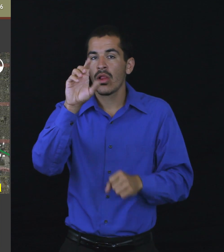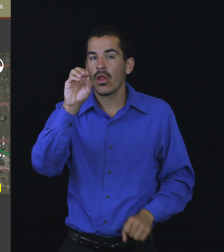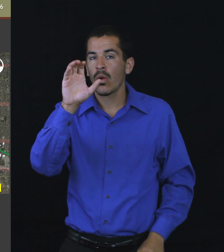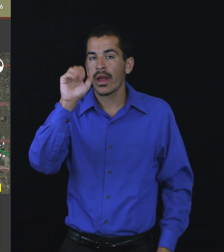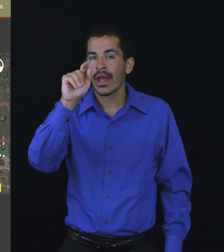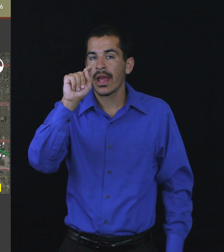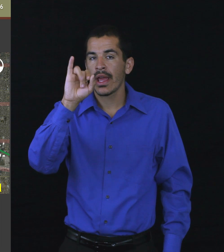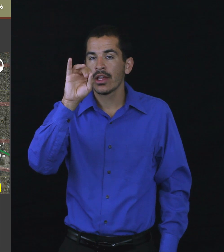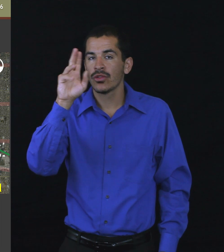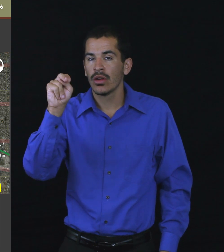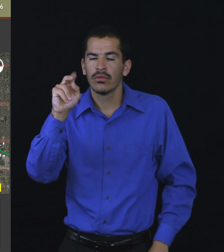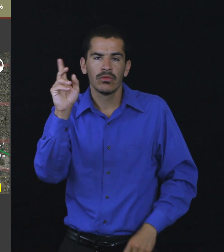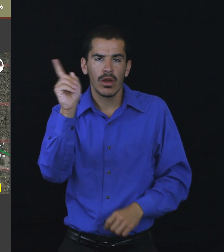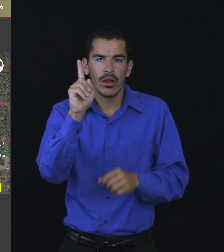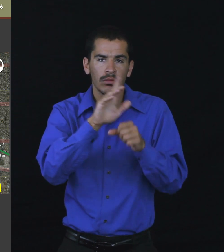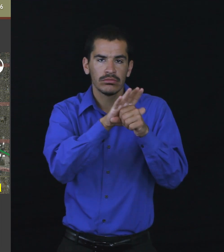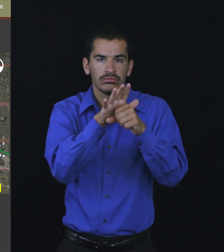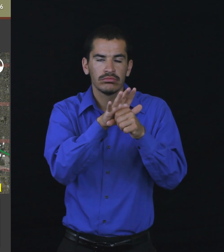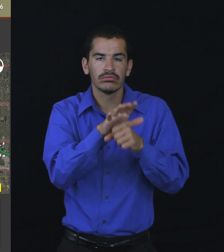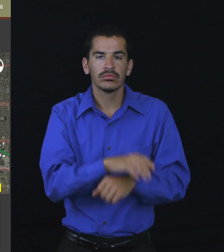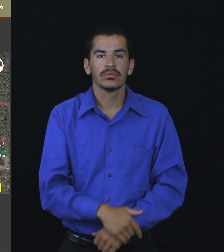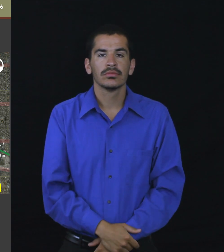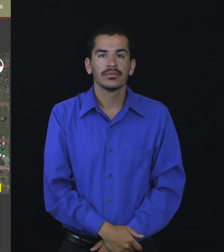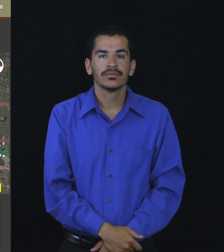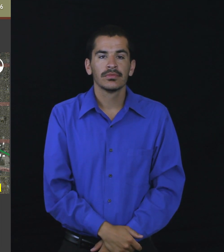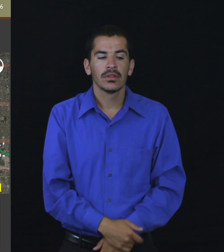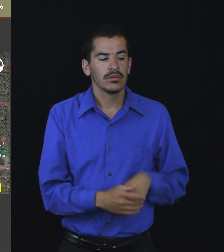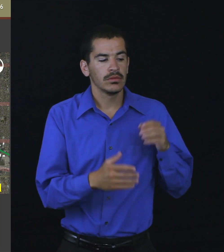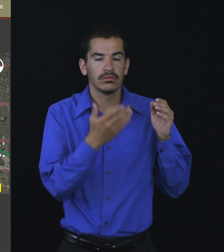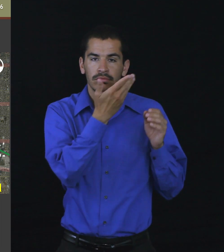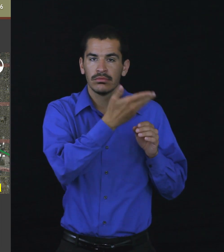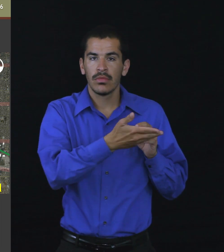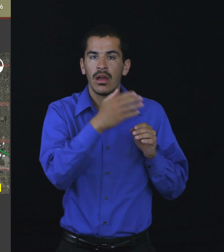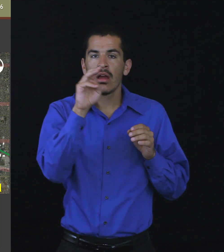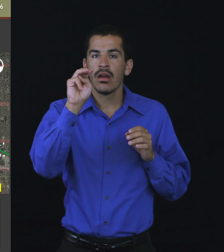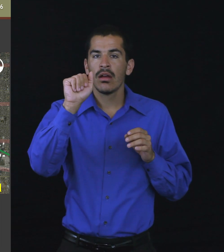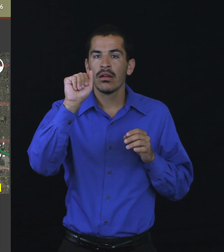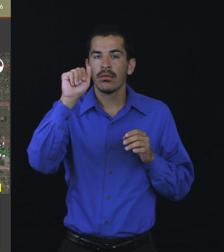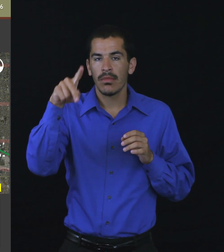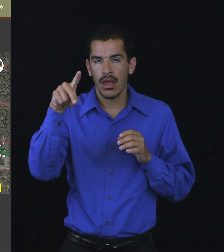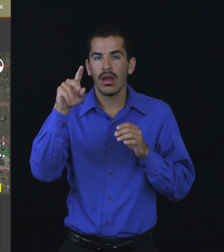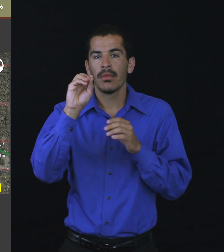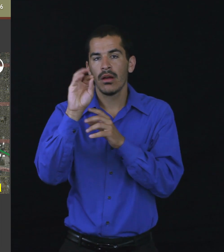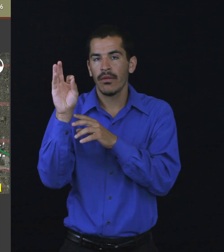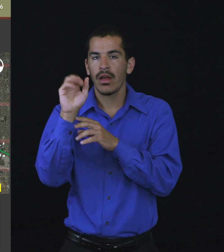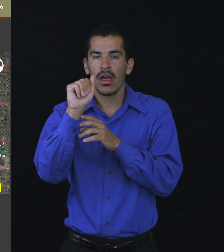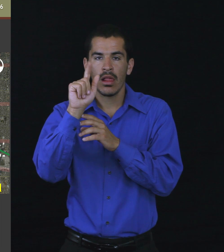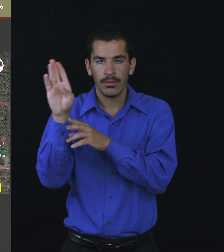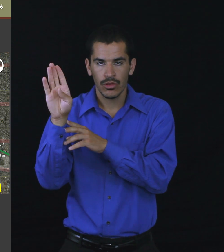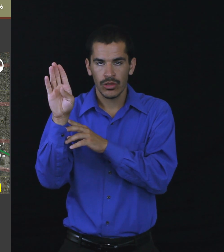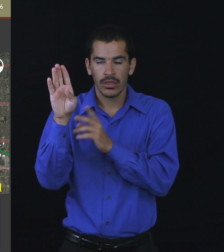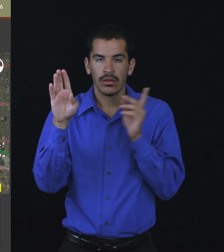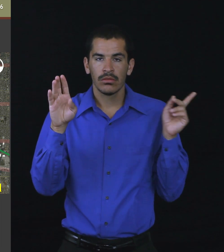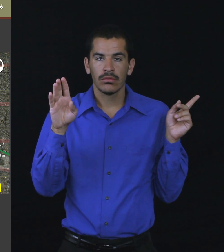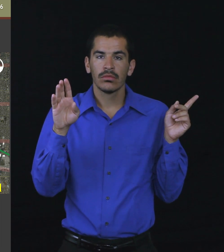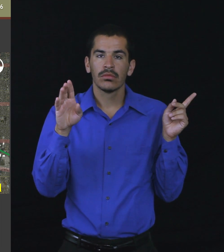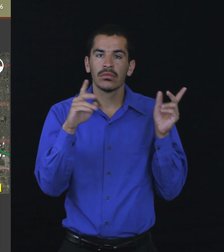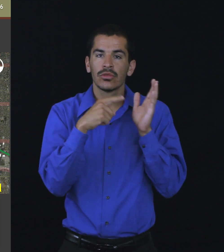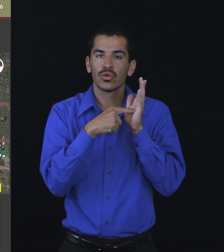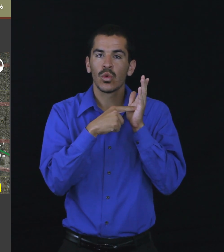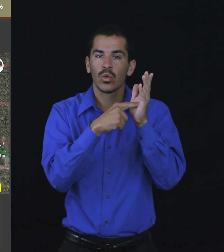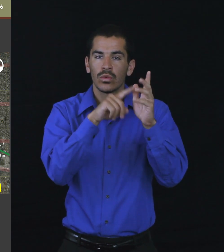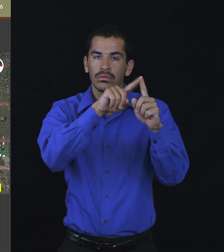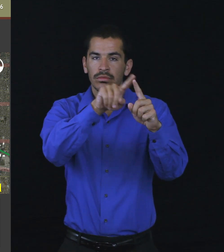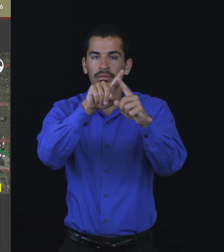This map of Albuquerque shows all of the